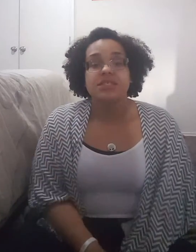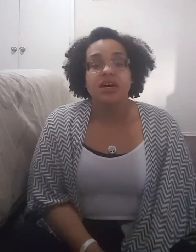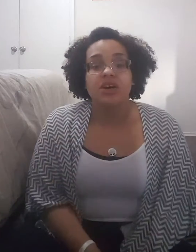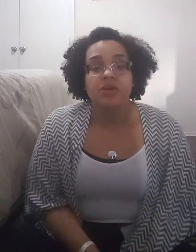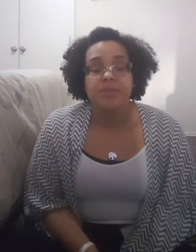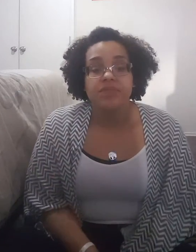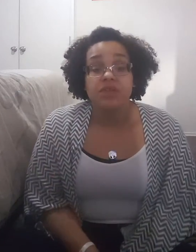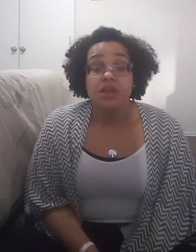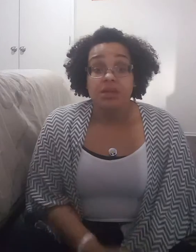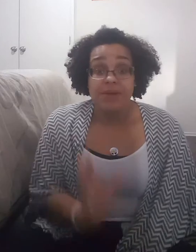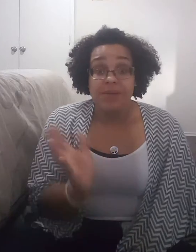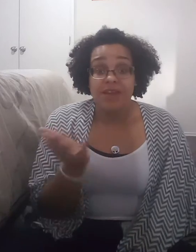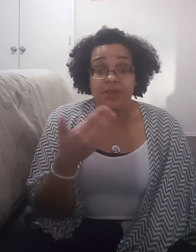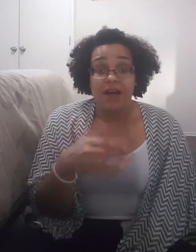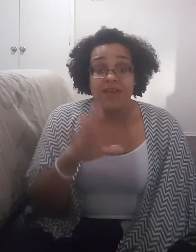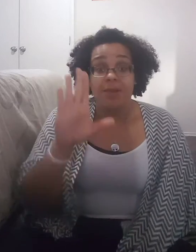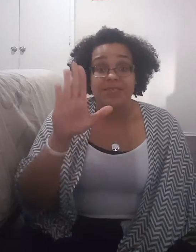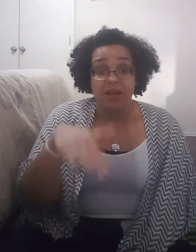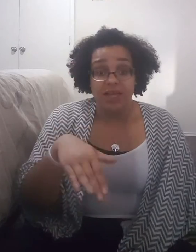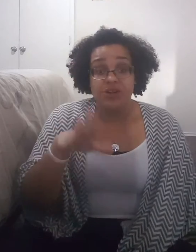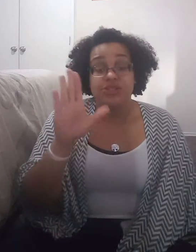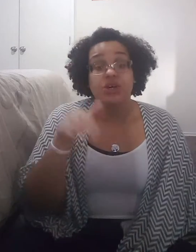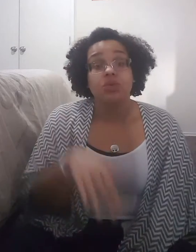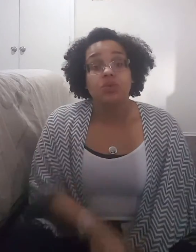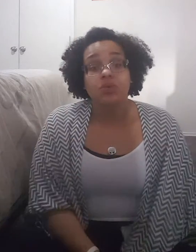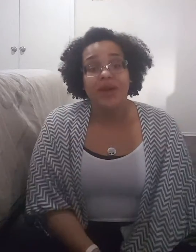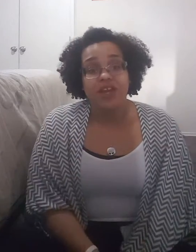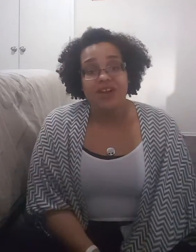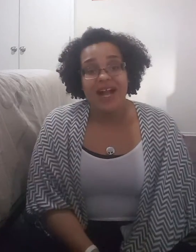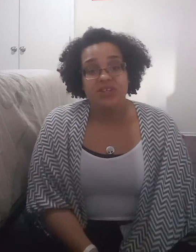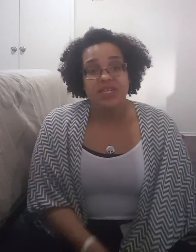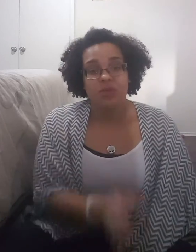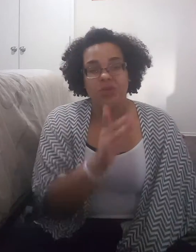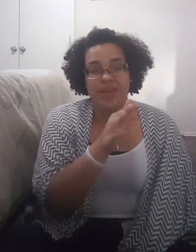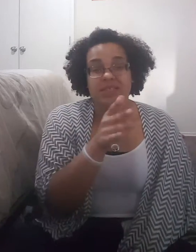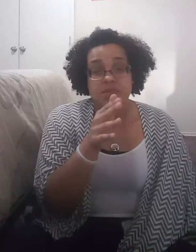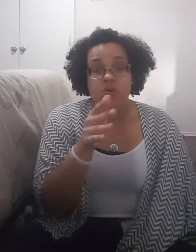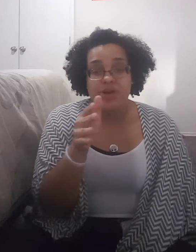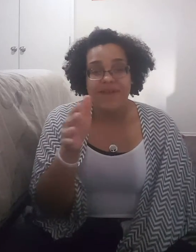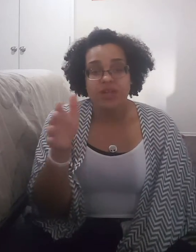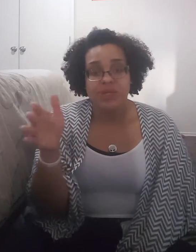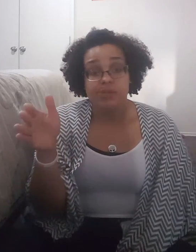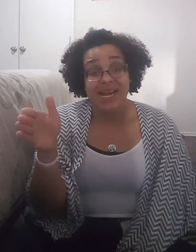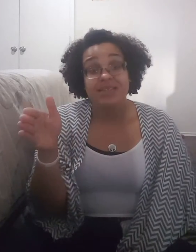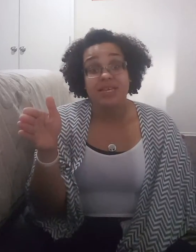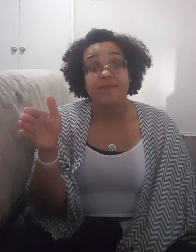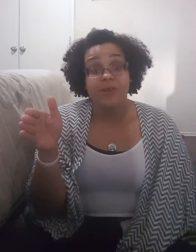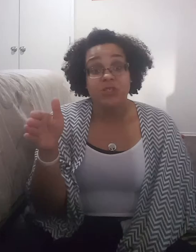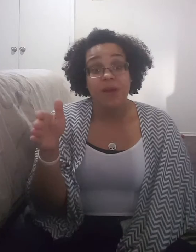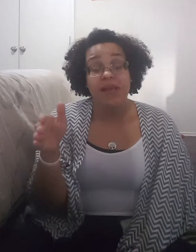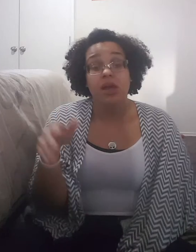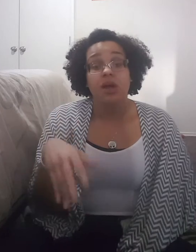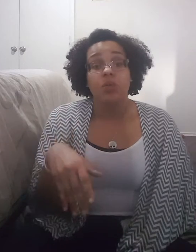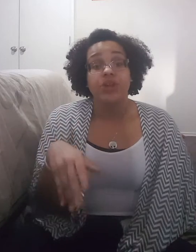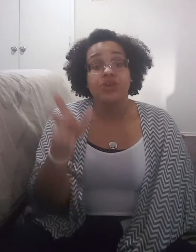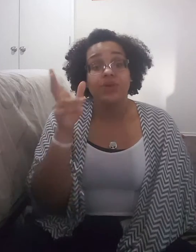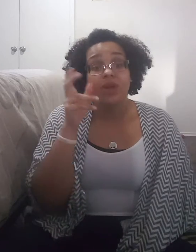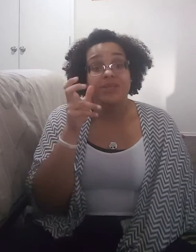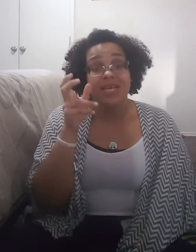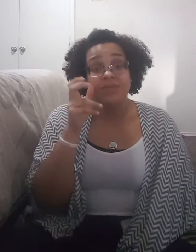So be mindful of the up down letters. So when we get to the point of actually practicing finger spelling, when you're doing it